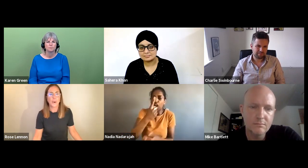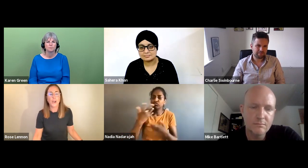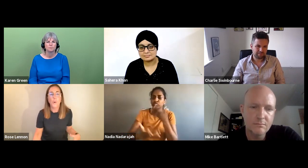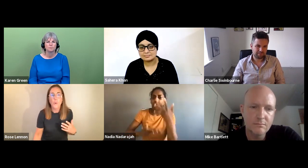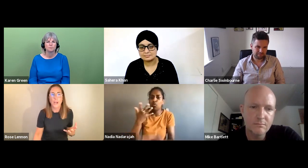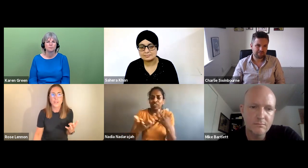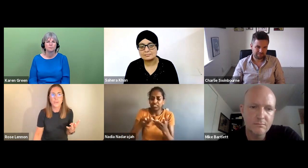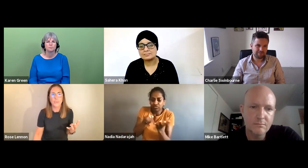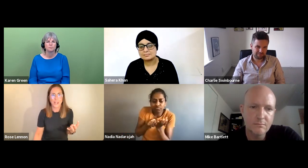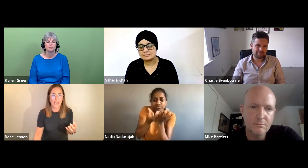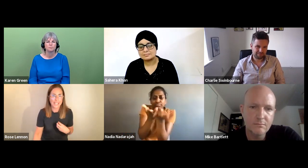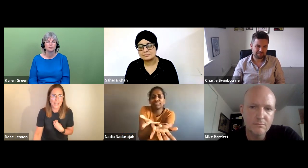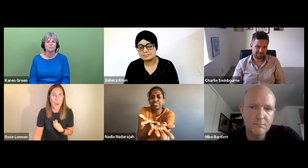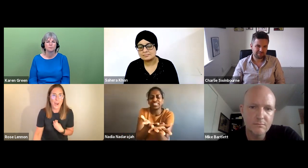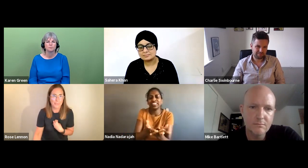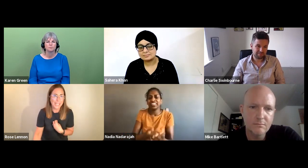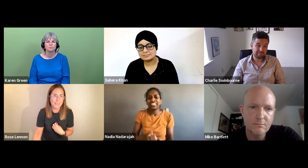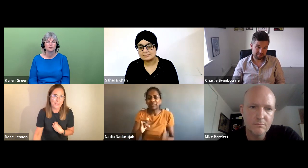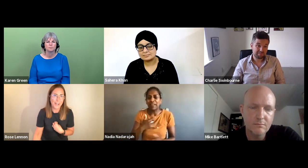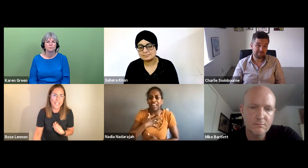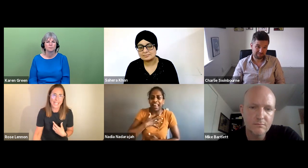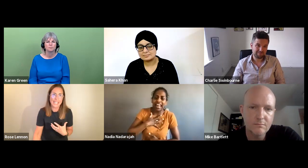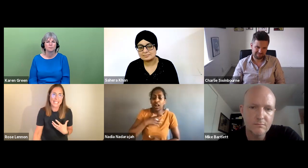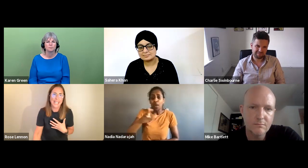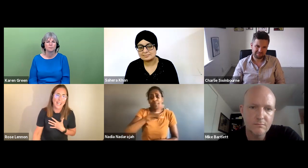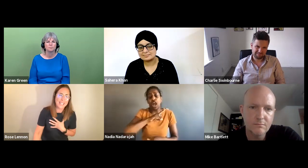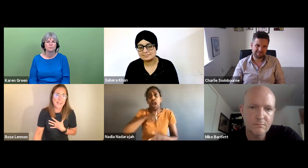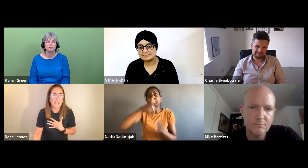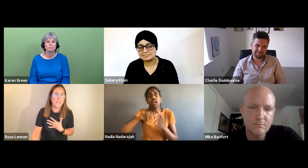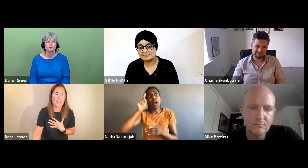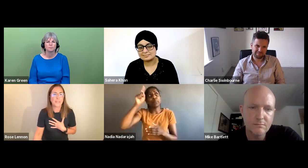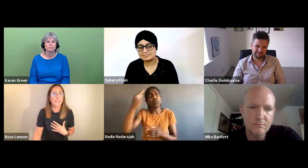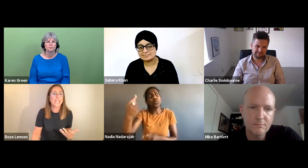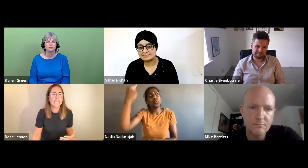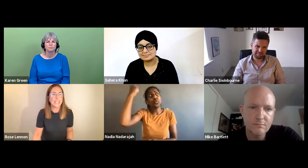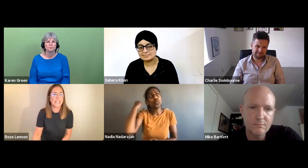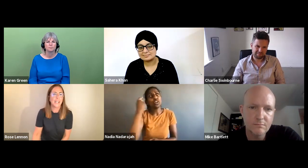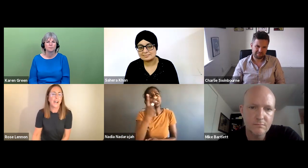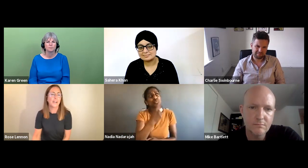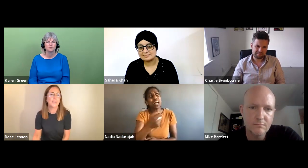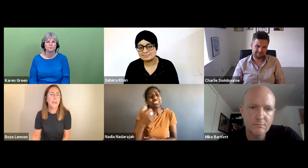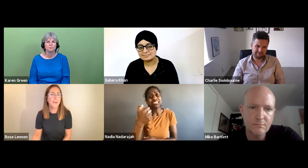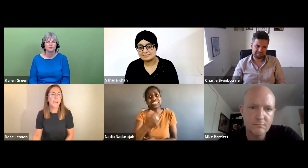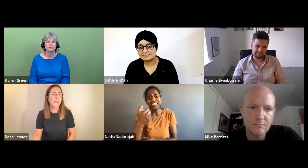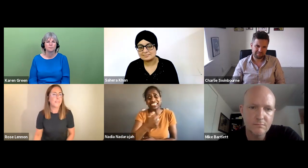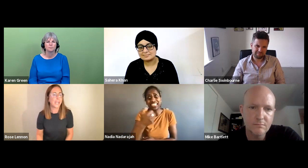I always talk about that because that's part of me in my writing, and I sometimes feel conflicted. I remember back